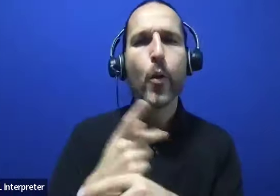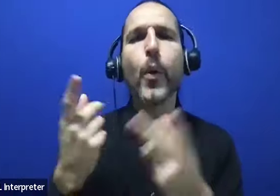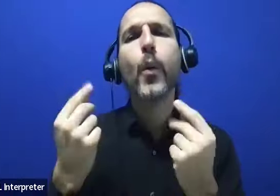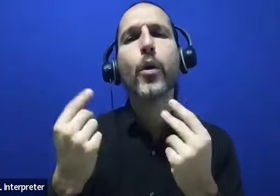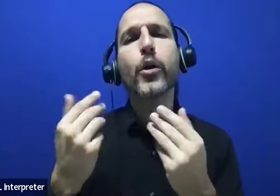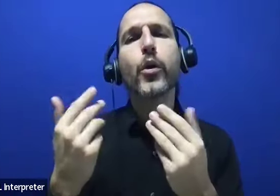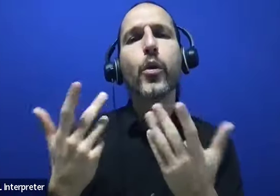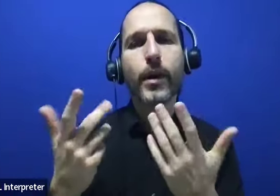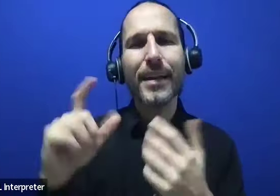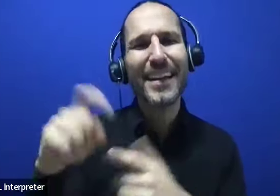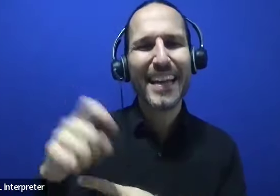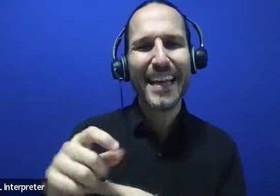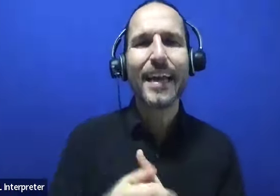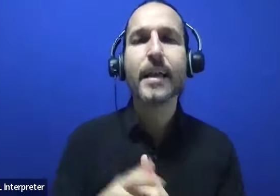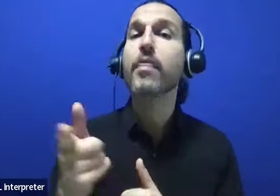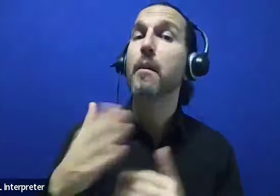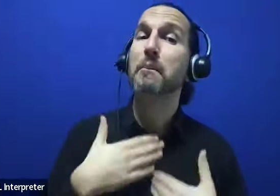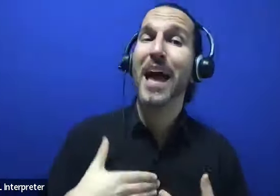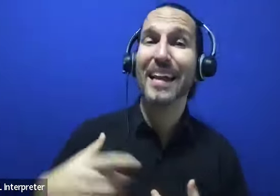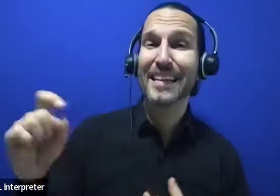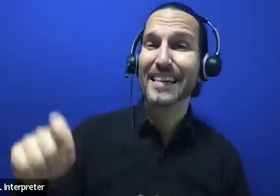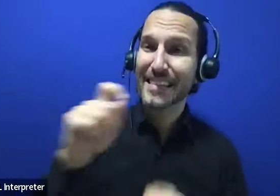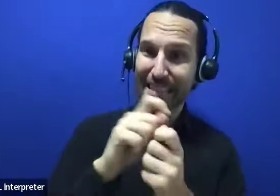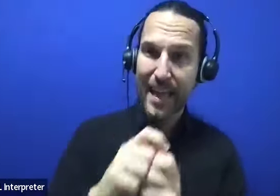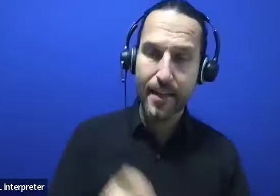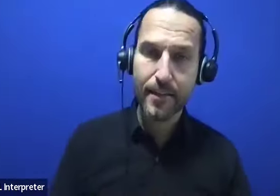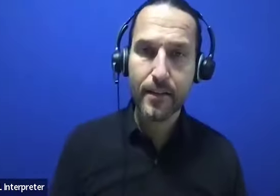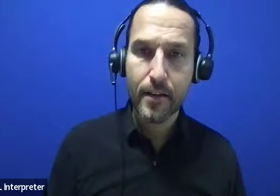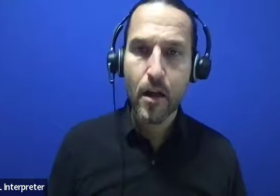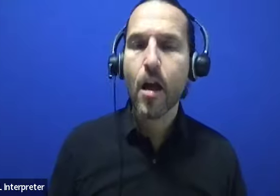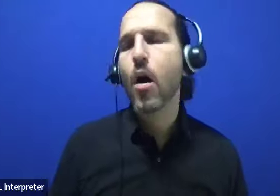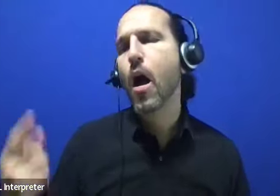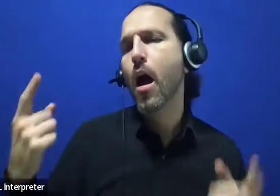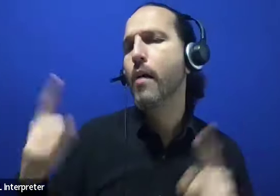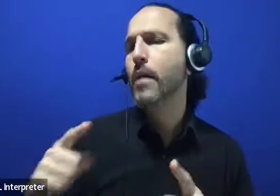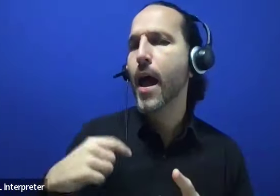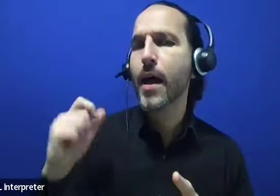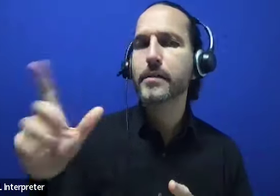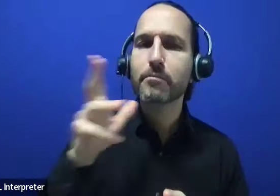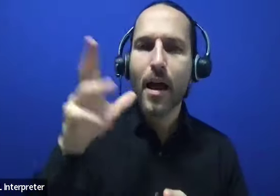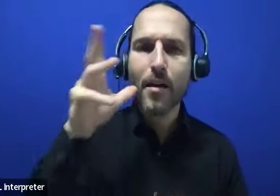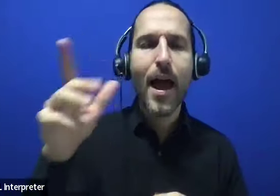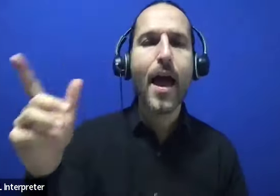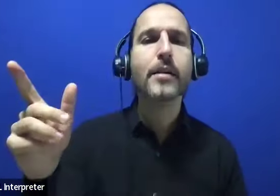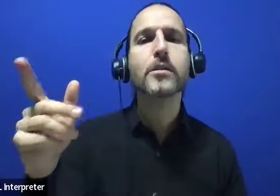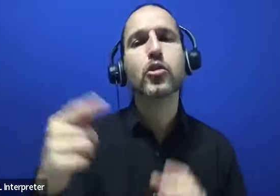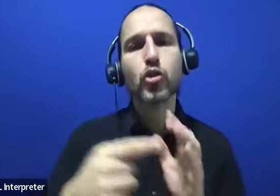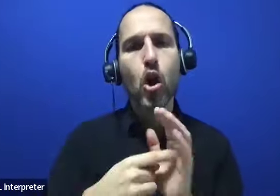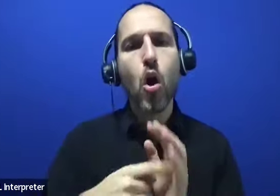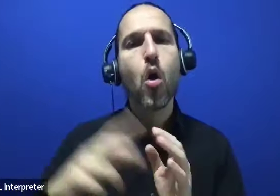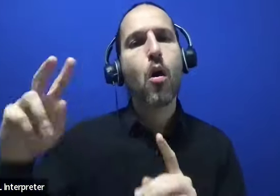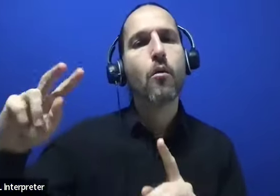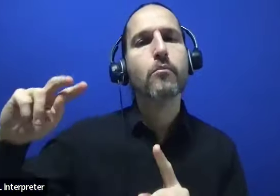need, particularly what it is that their body needs. I asked one time if parents could send me pictures of their kids hanging upside down,